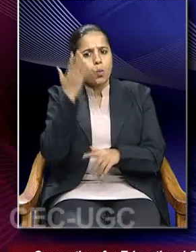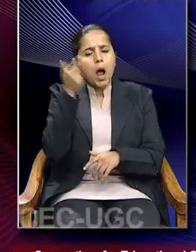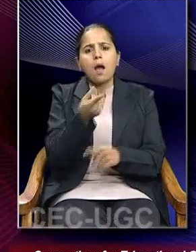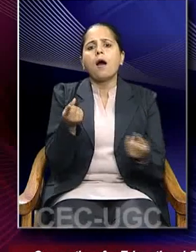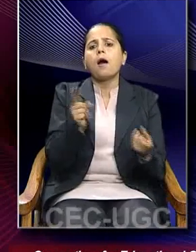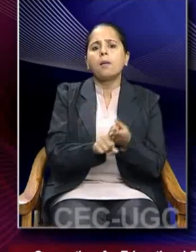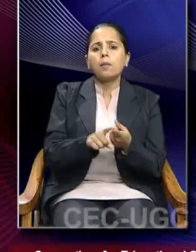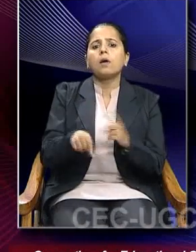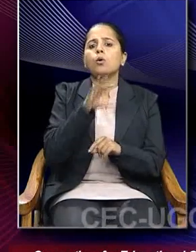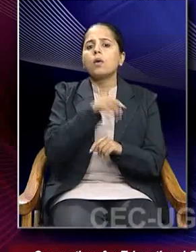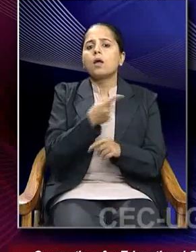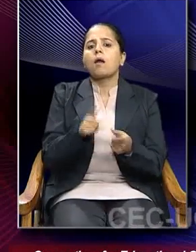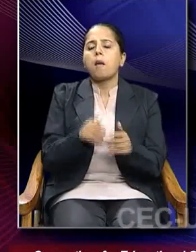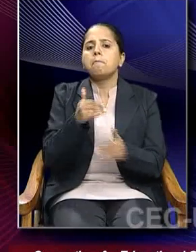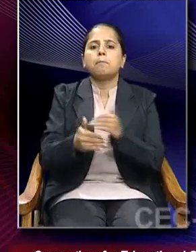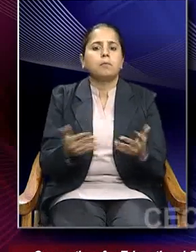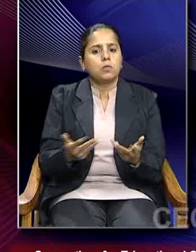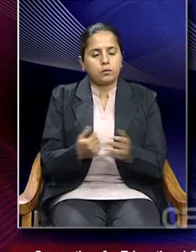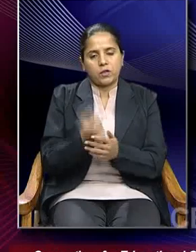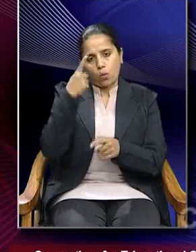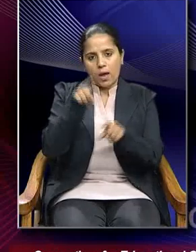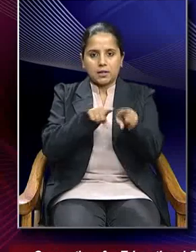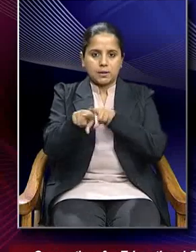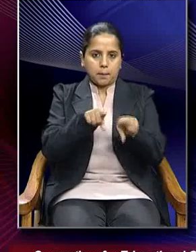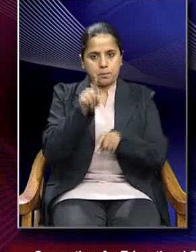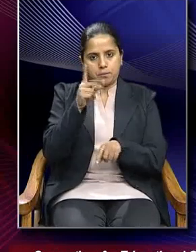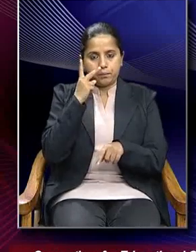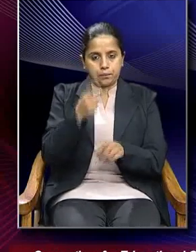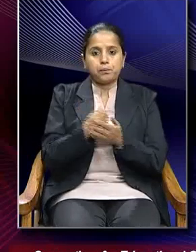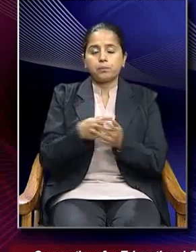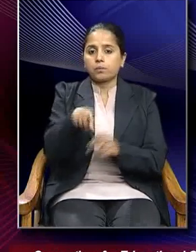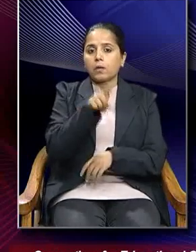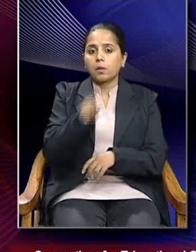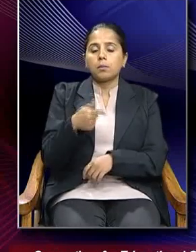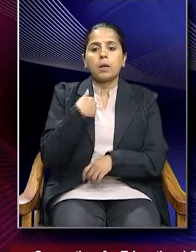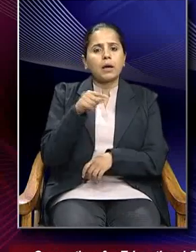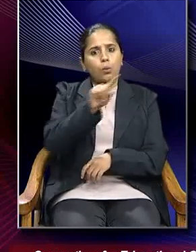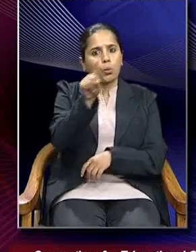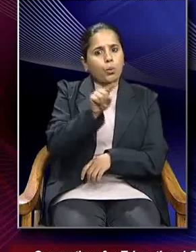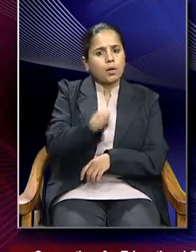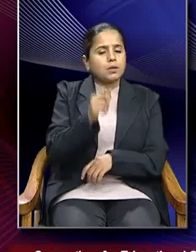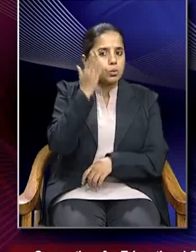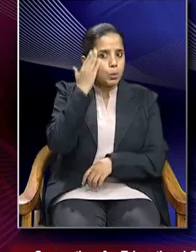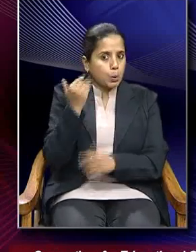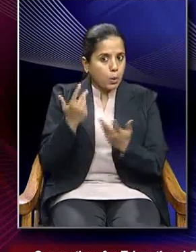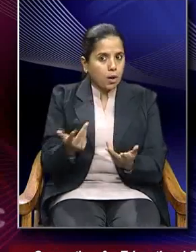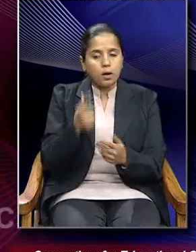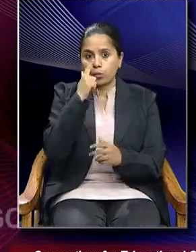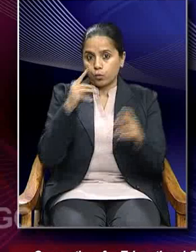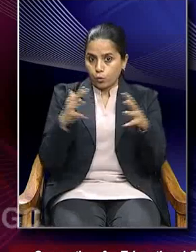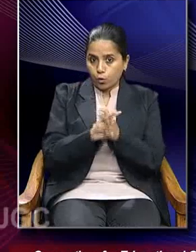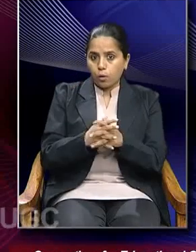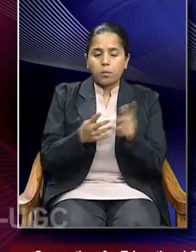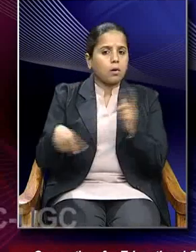happen the way it is happening. So for example, we need to question why women